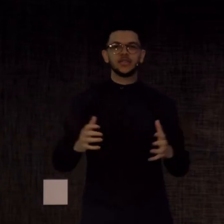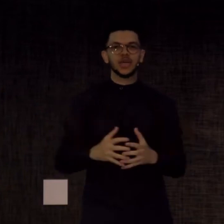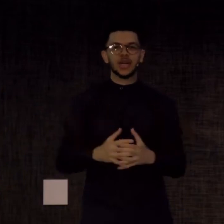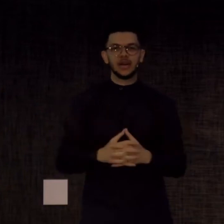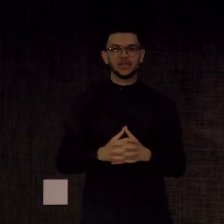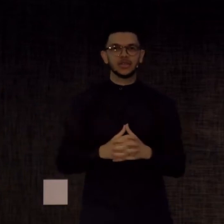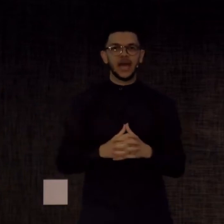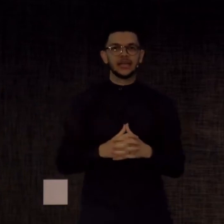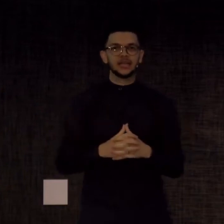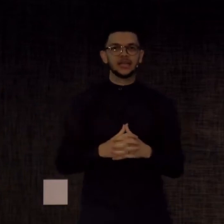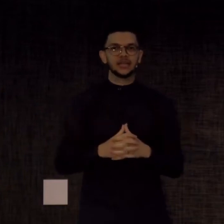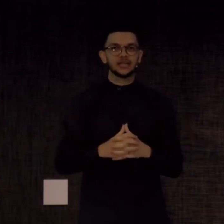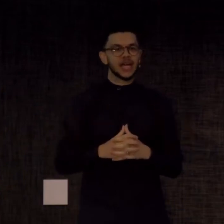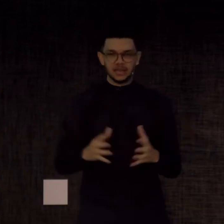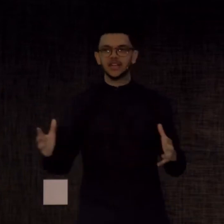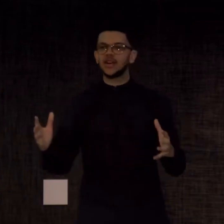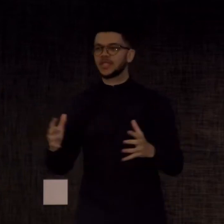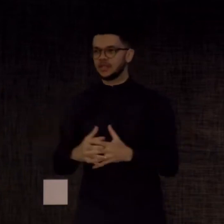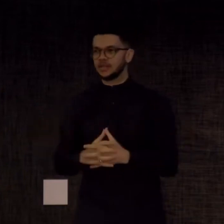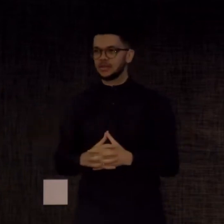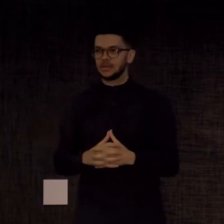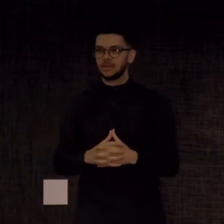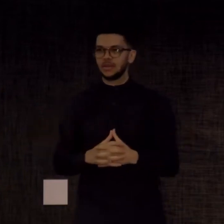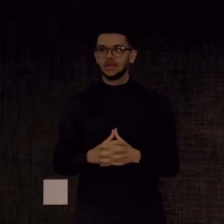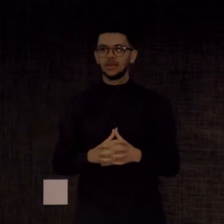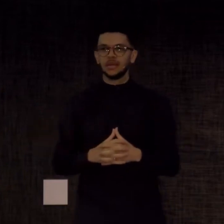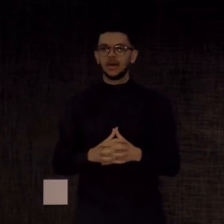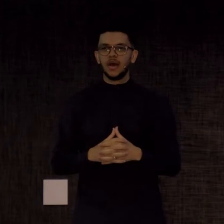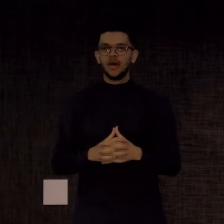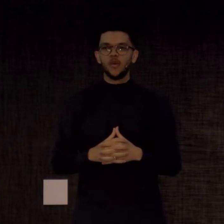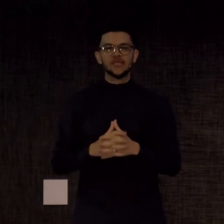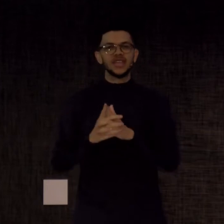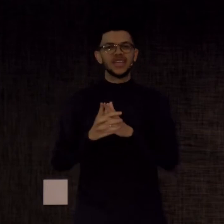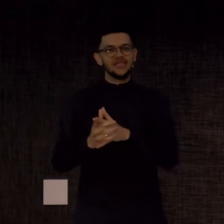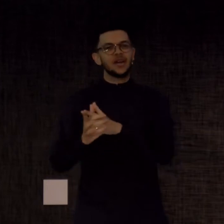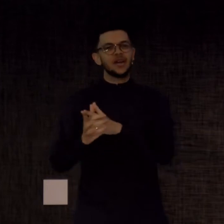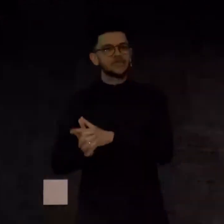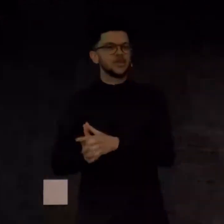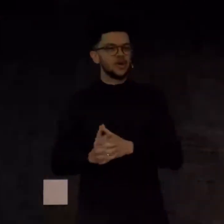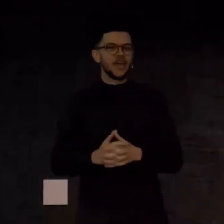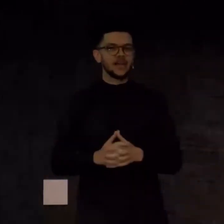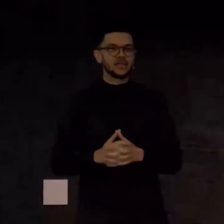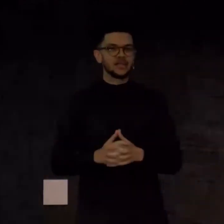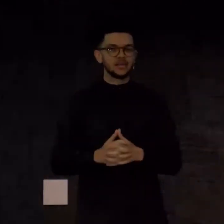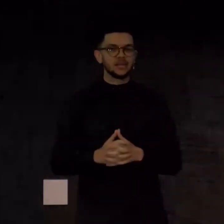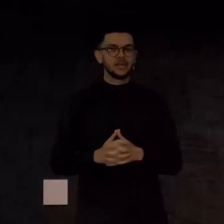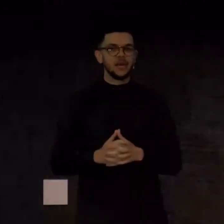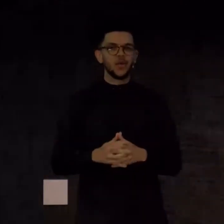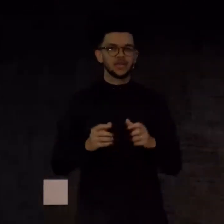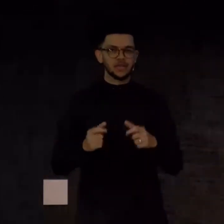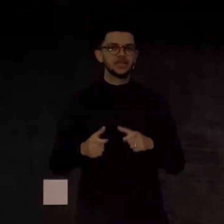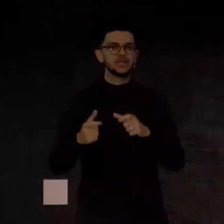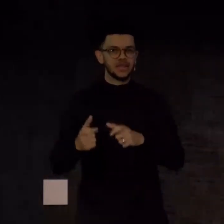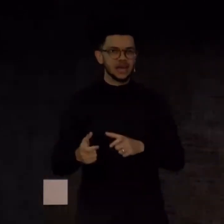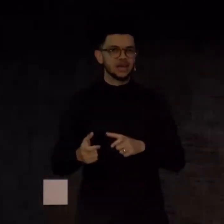descends from the clouds and cuts corruption, what if even after all of that, we